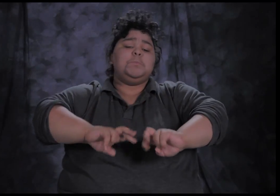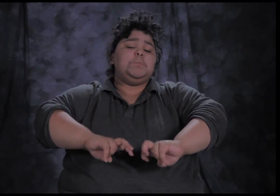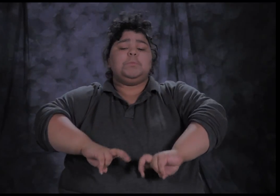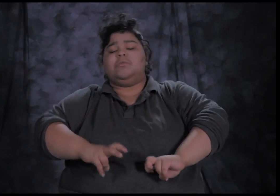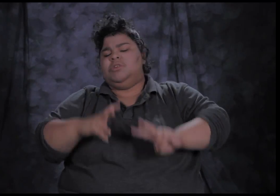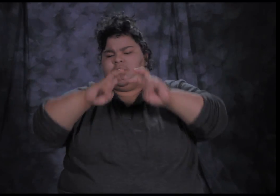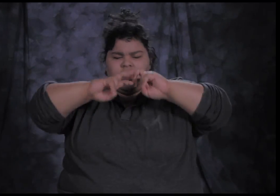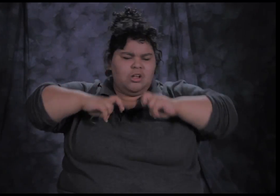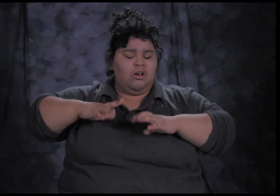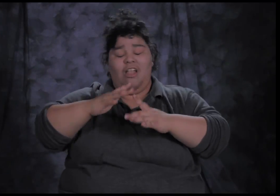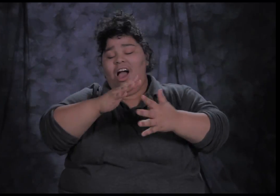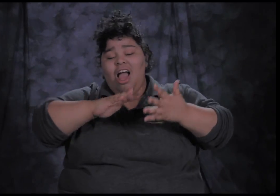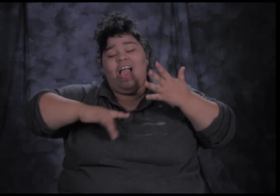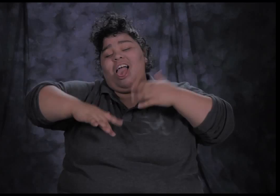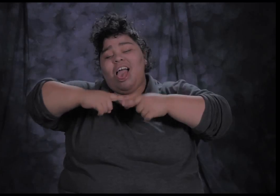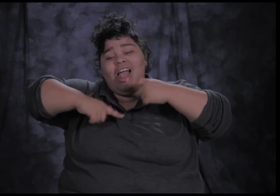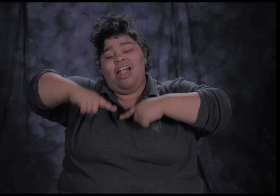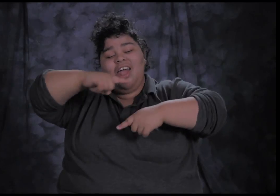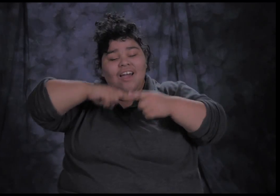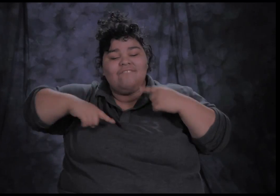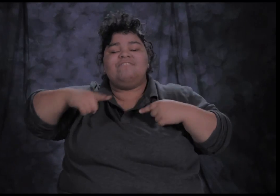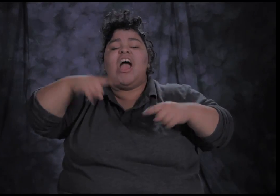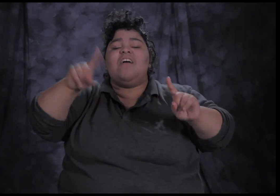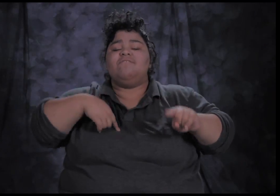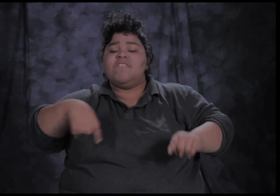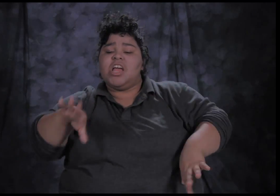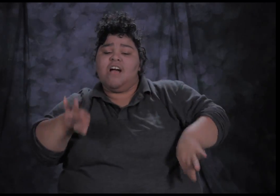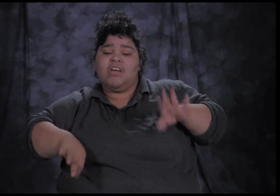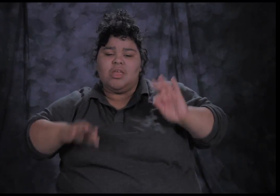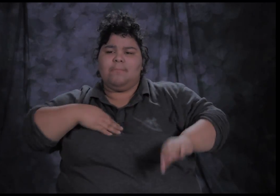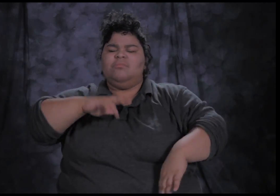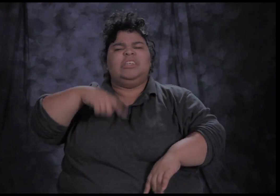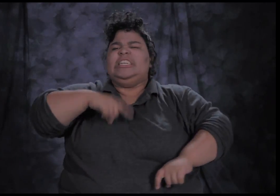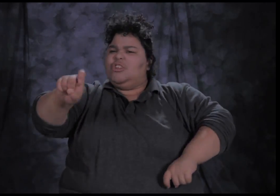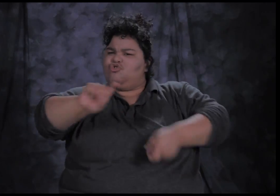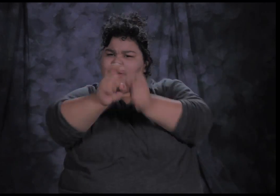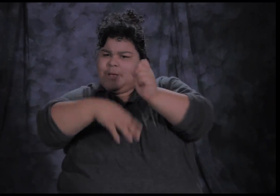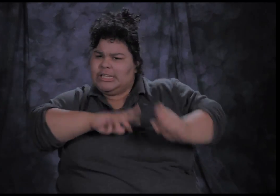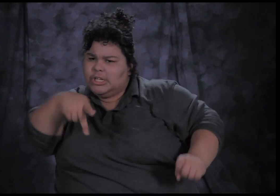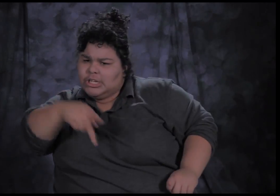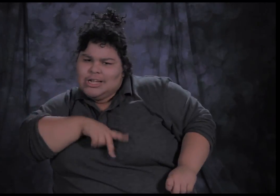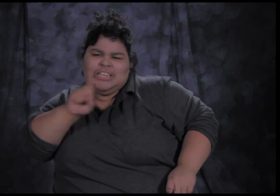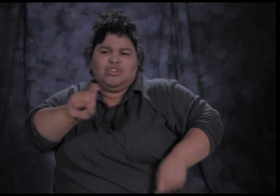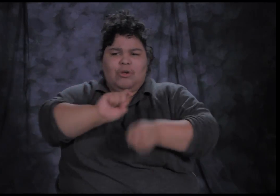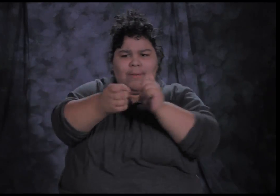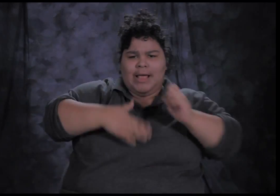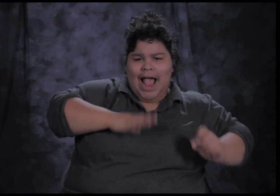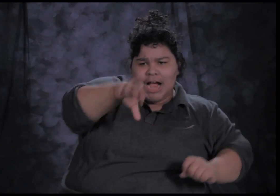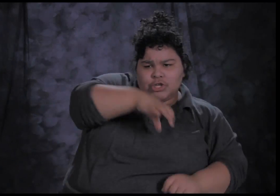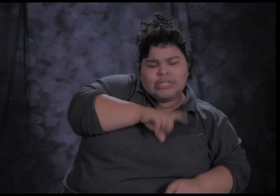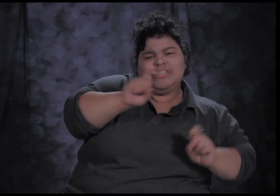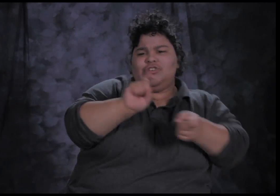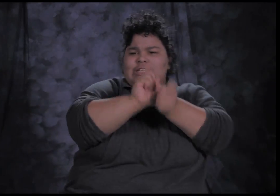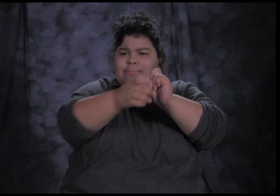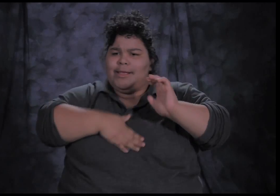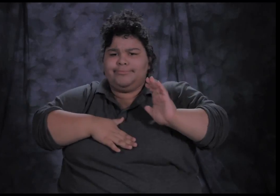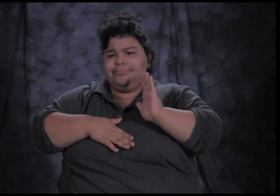life. And just by doing that and by thinking about what I've been through, I was able to get by. A lot of people are surprised by this,